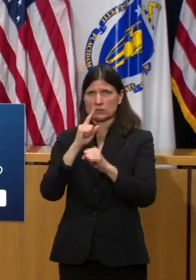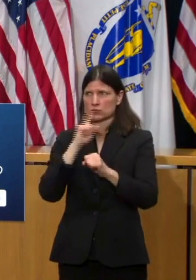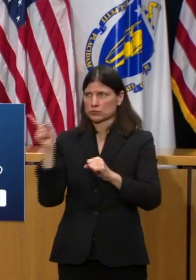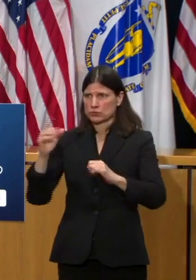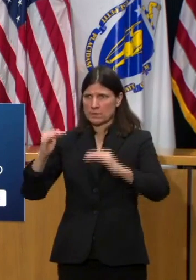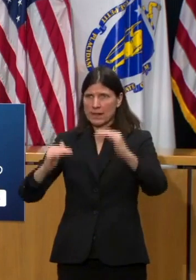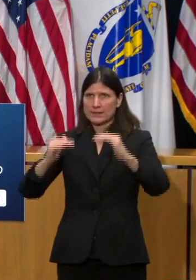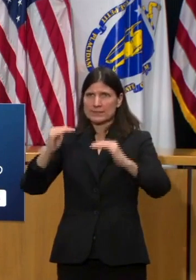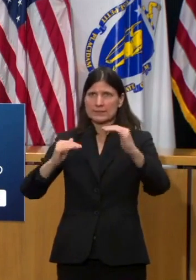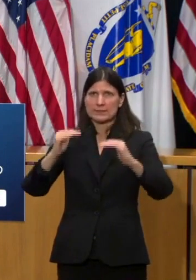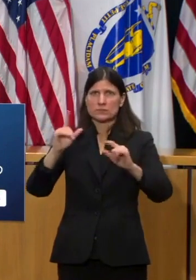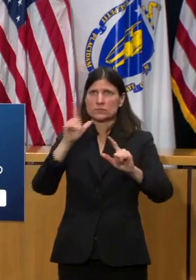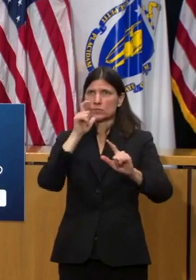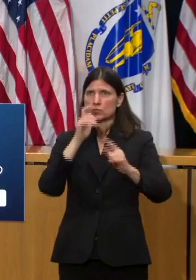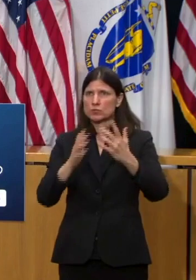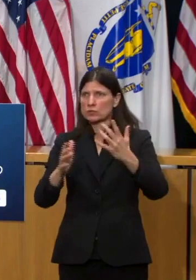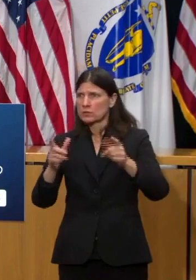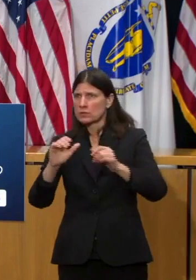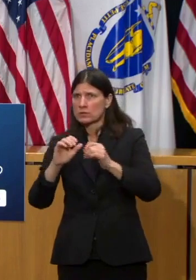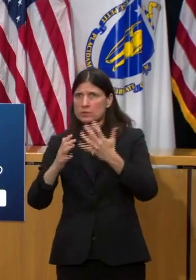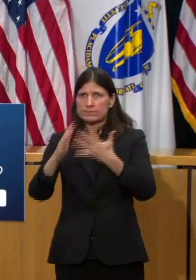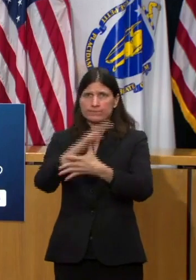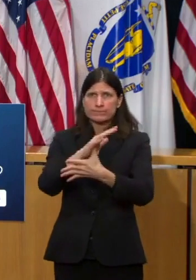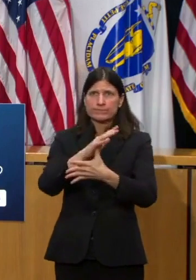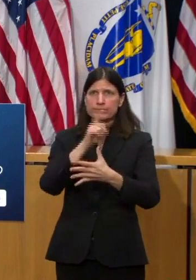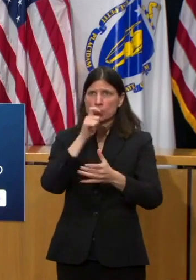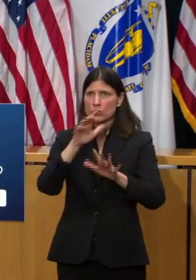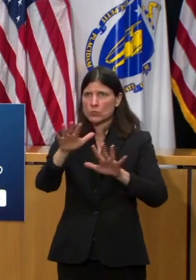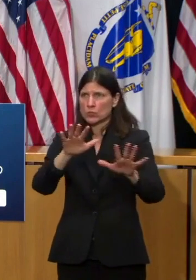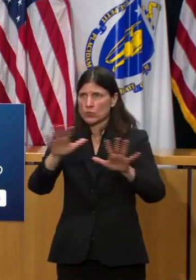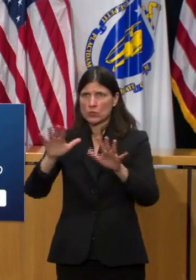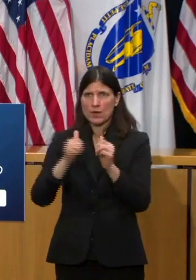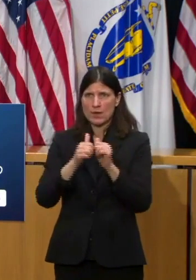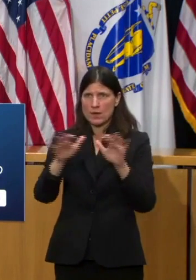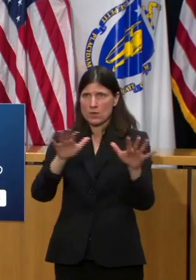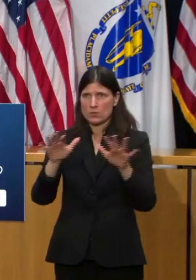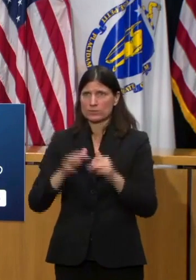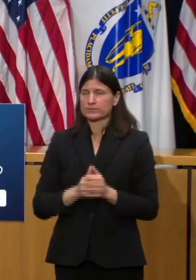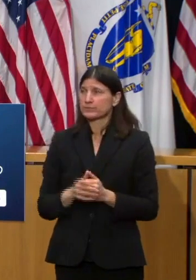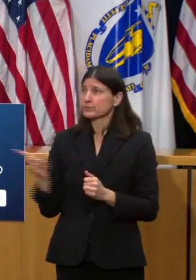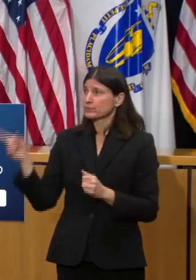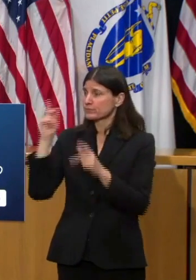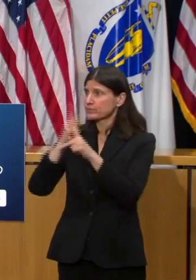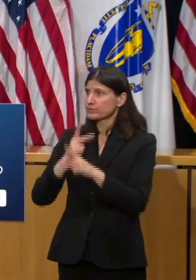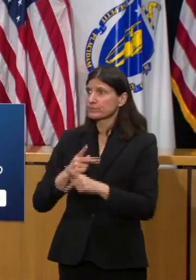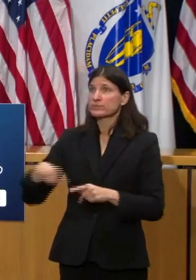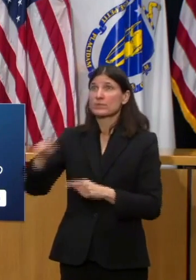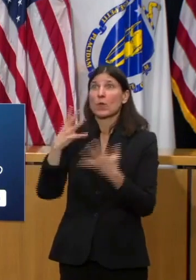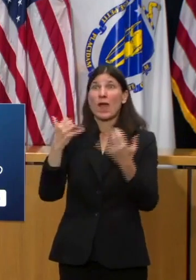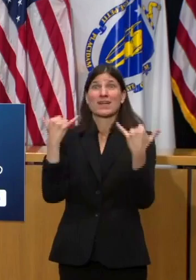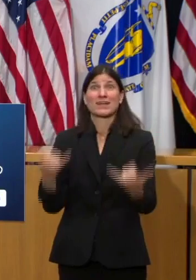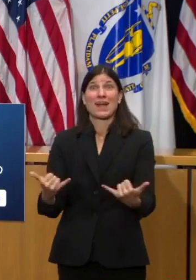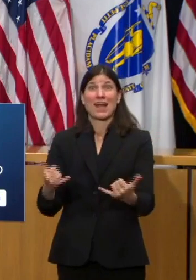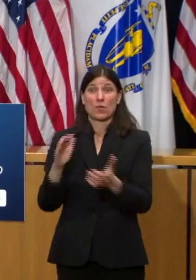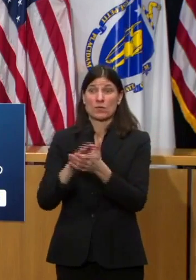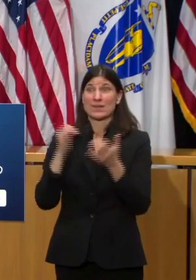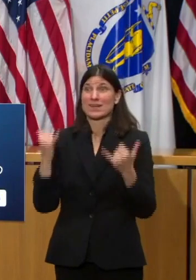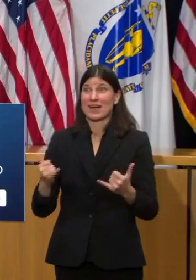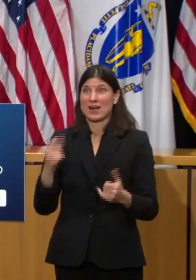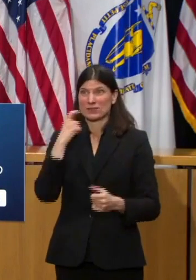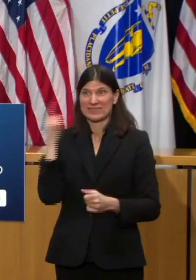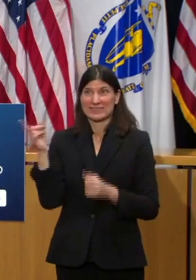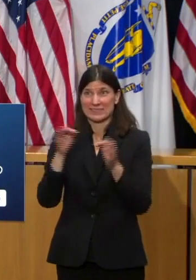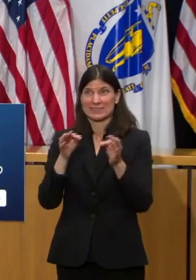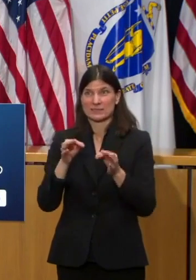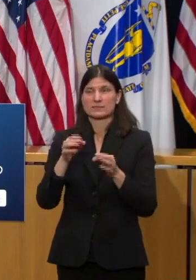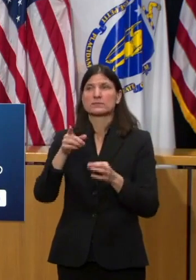high volume sites. Now, it's worth pointing out that we have four county collaboratives right now that